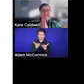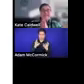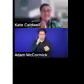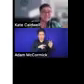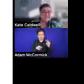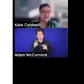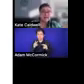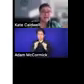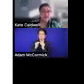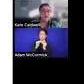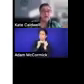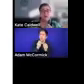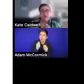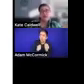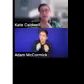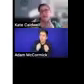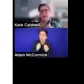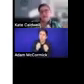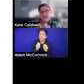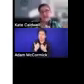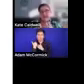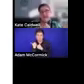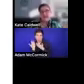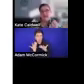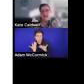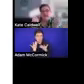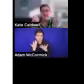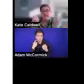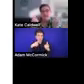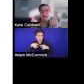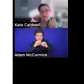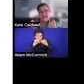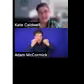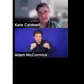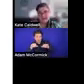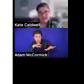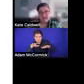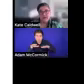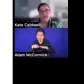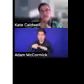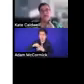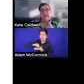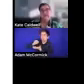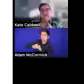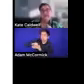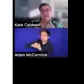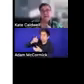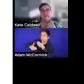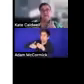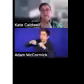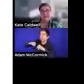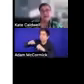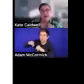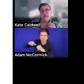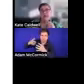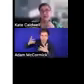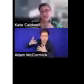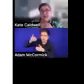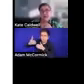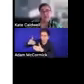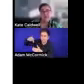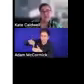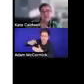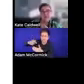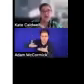is necessary to ensure that our data is actually going to be representative, so that it's going to be reflective of the